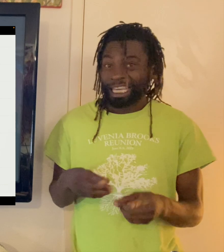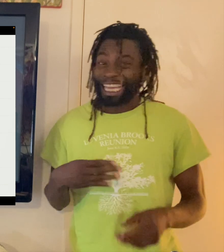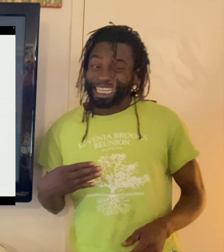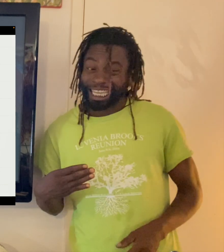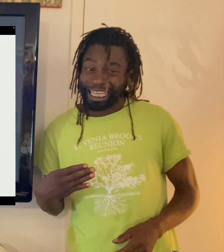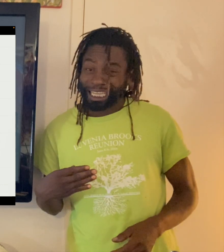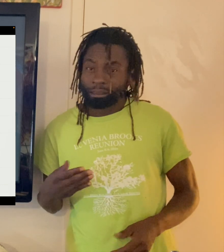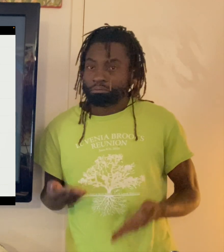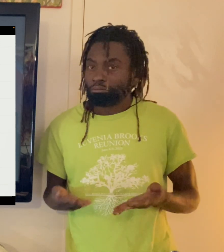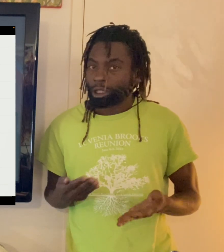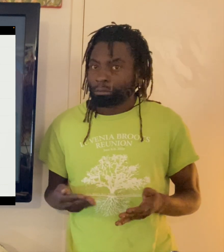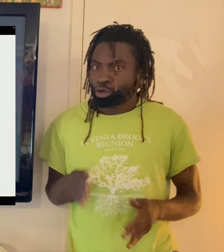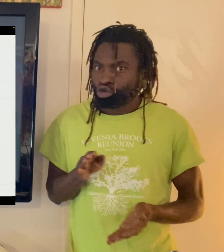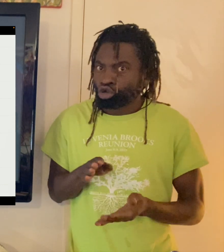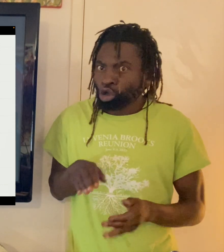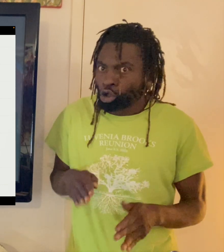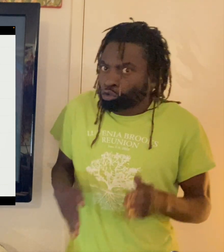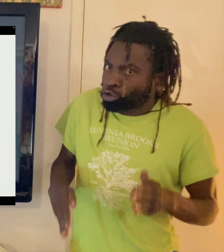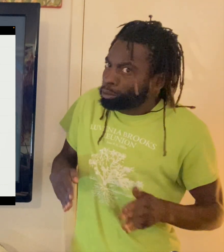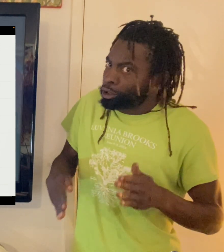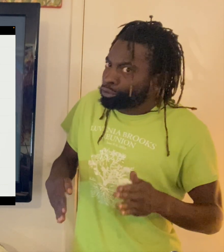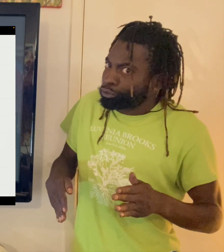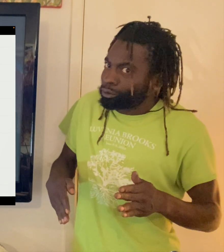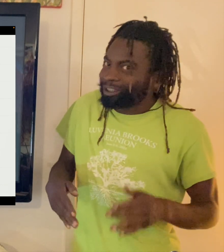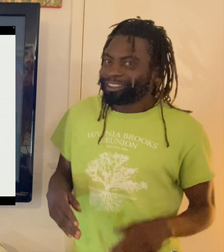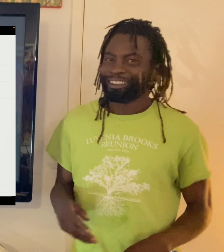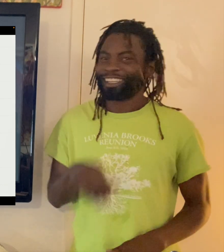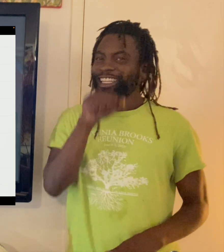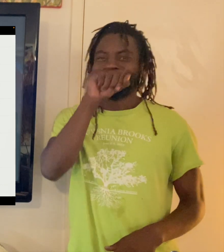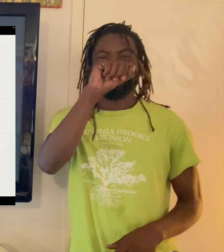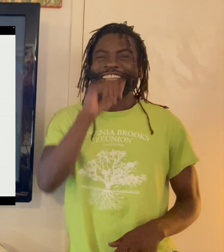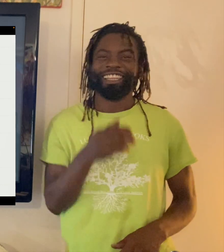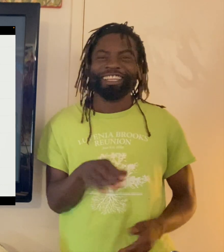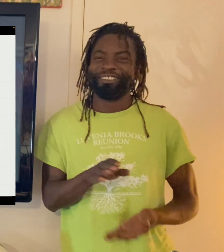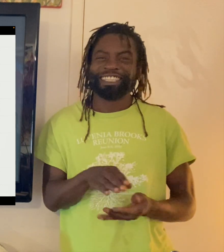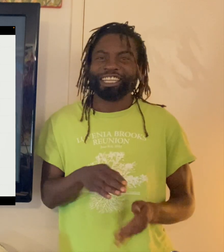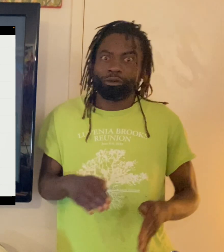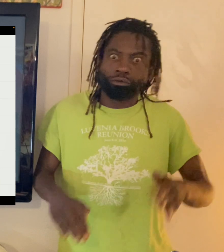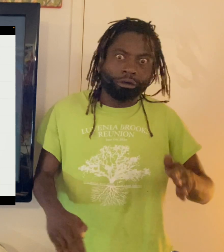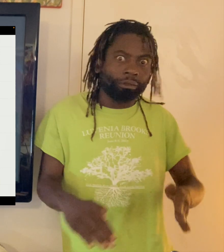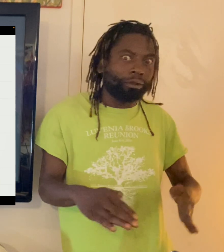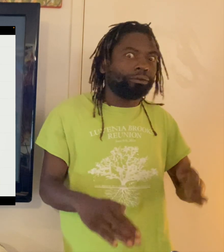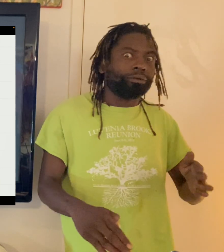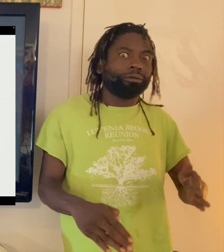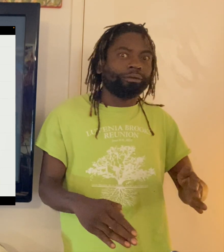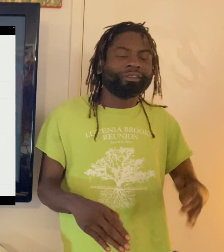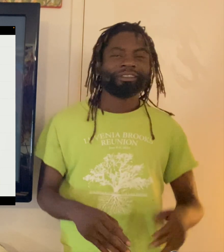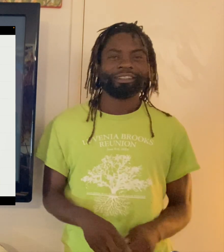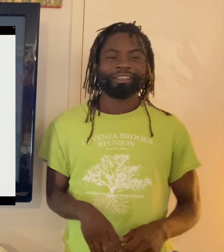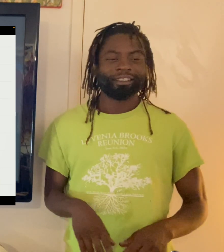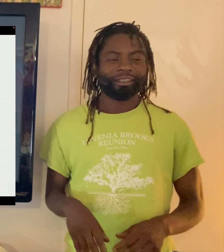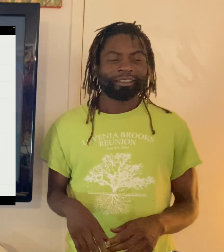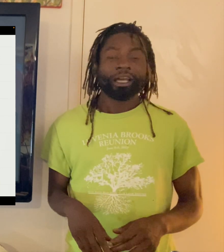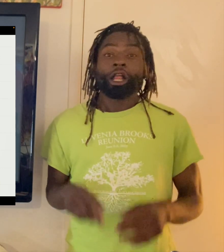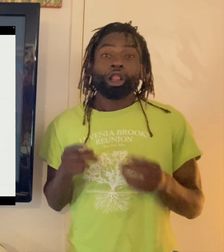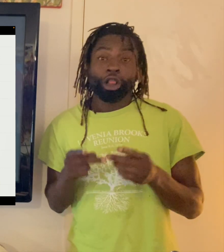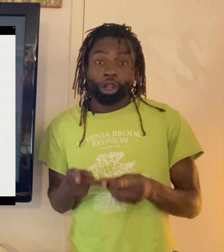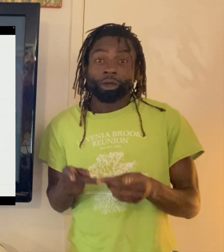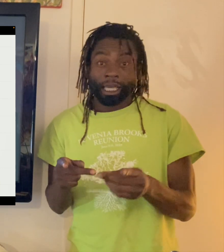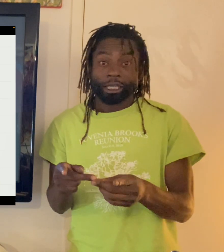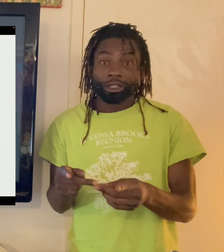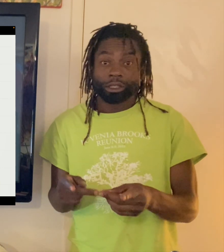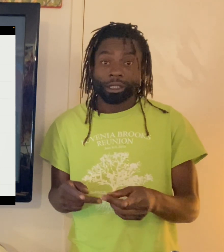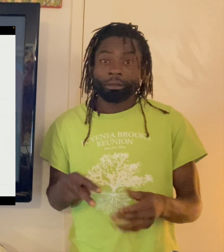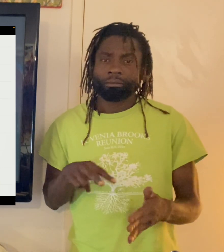directions and maybe even tiny robots. Huh, I really like tiny robots. So,